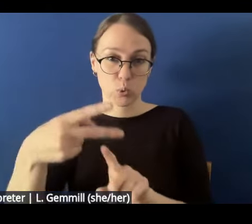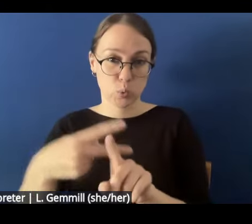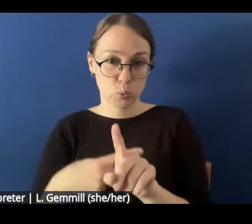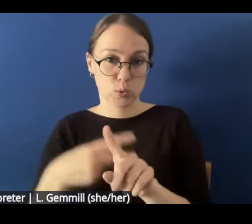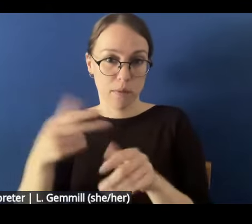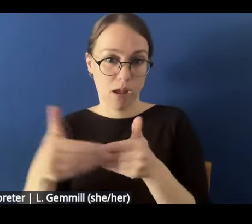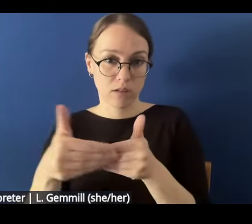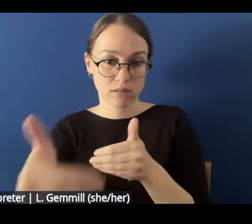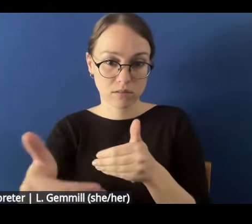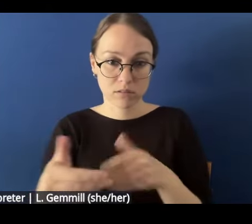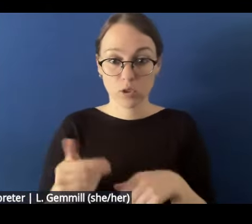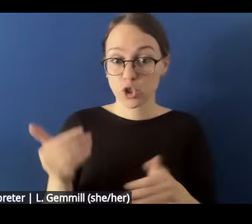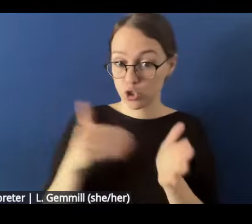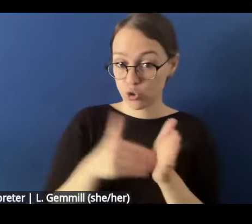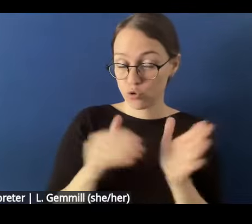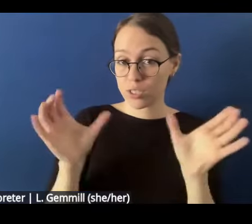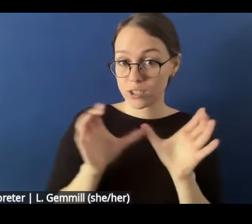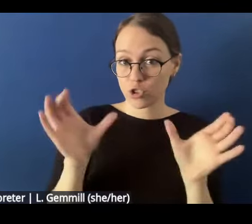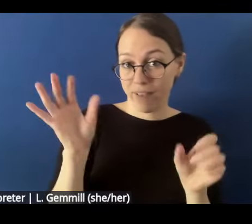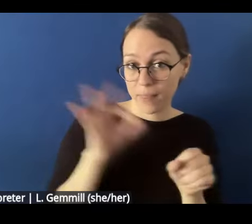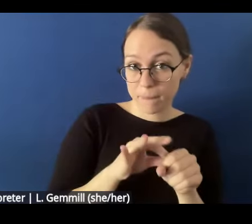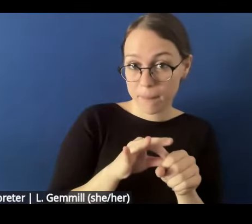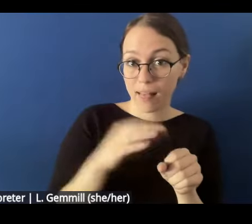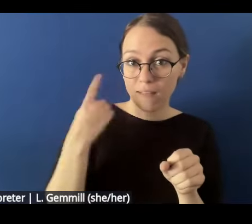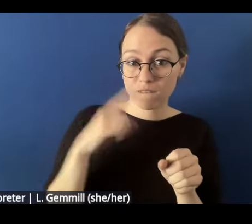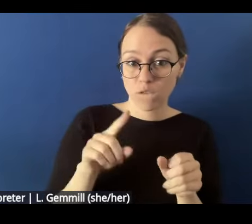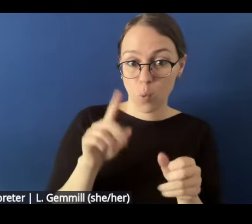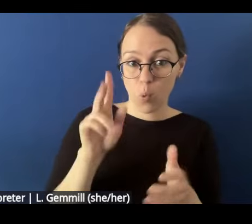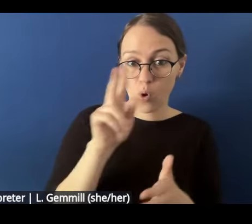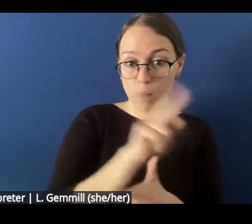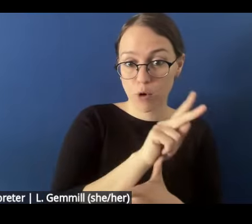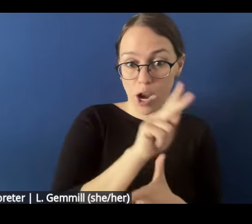primary. Correct. Okay, so we have quite a bit of time.